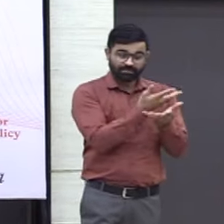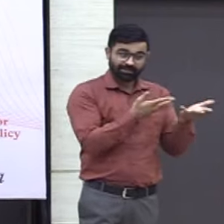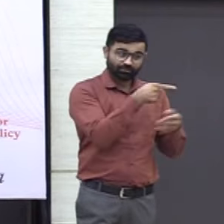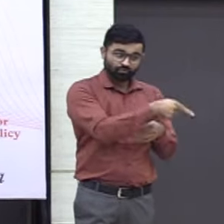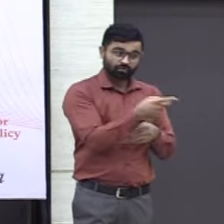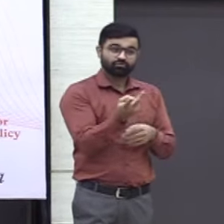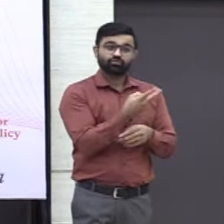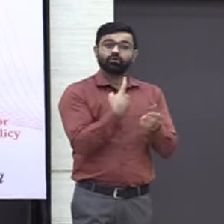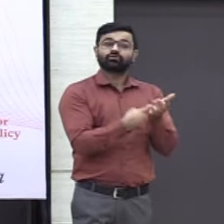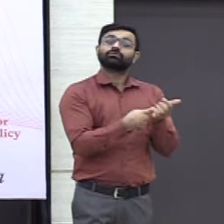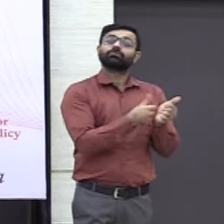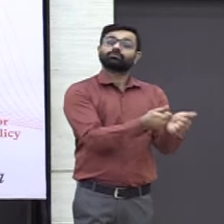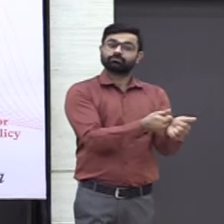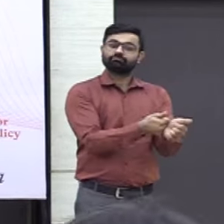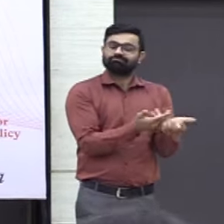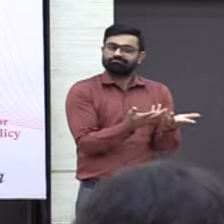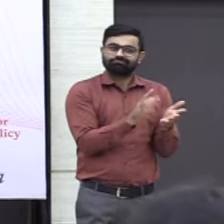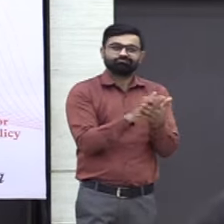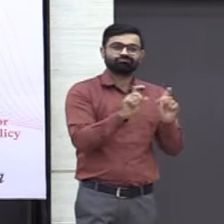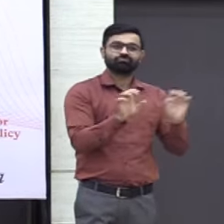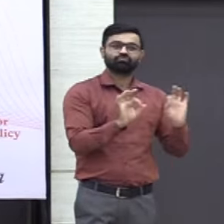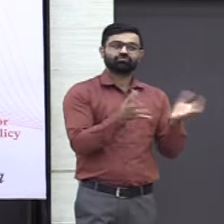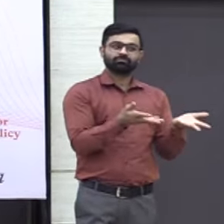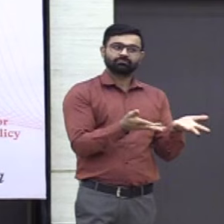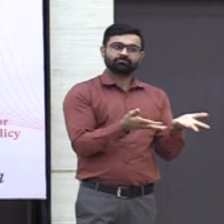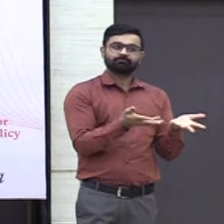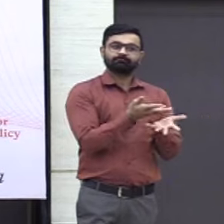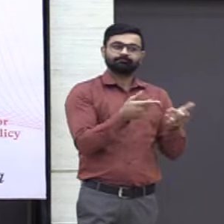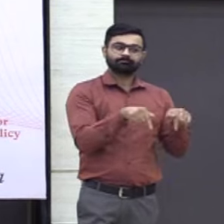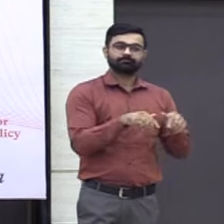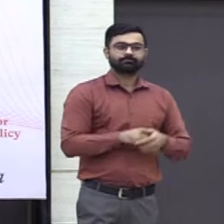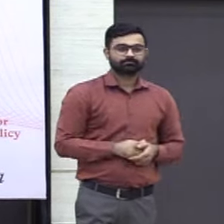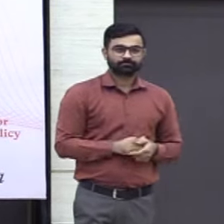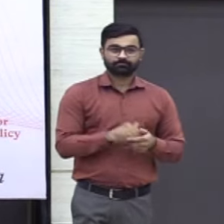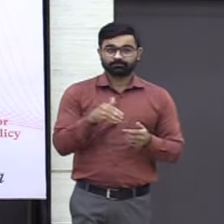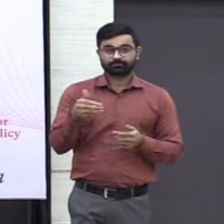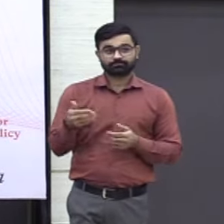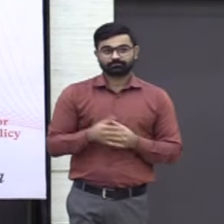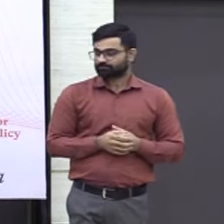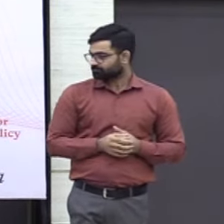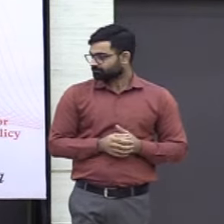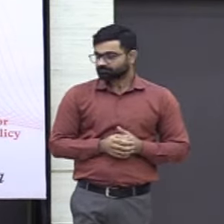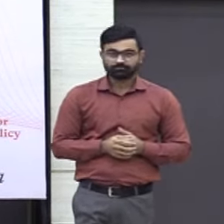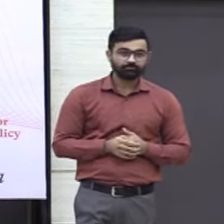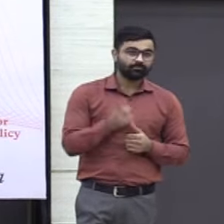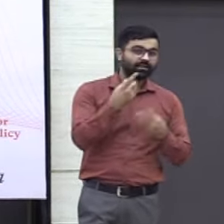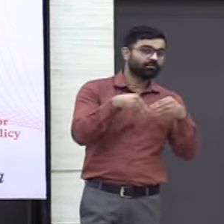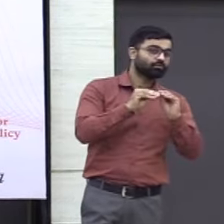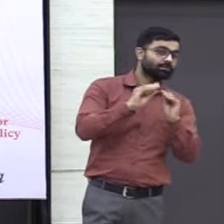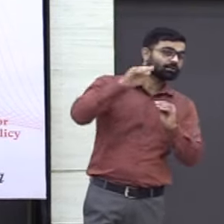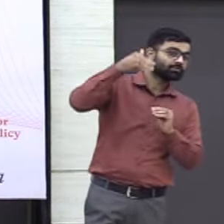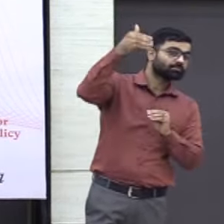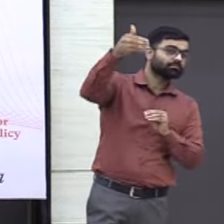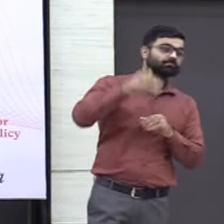either of these provisions. That's unfair. That's unfair discretion, no? Arbitrary. That's right. There's one more there at the